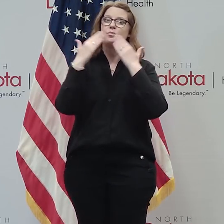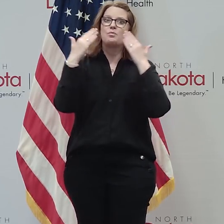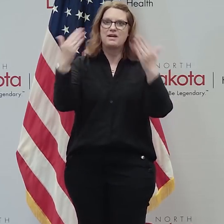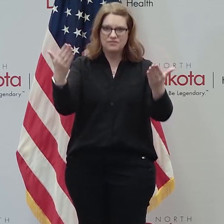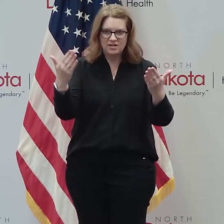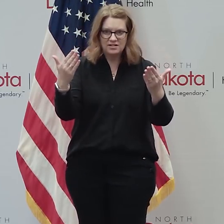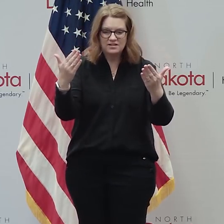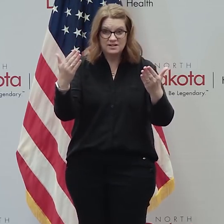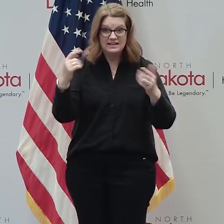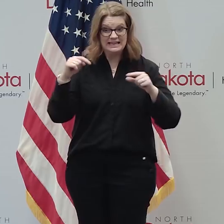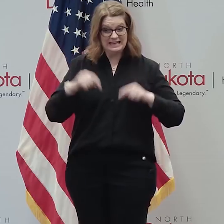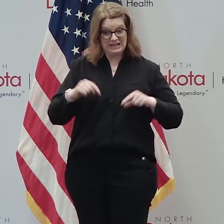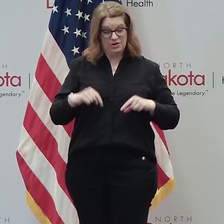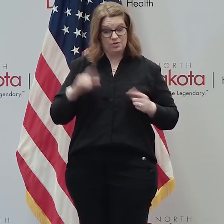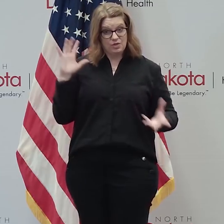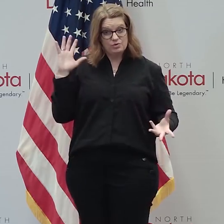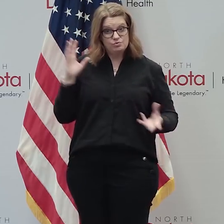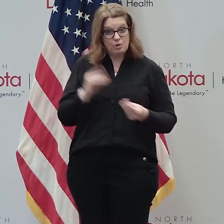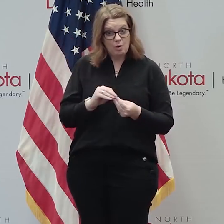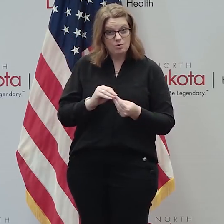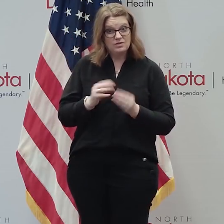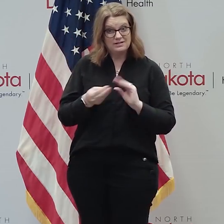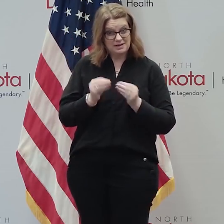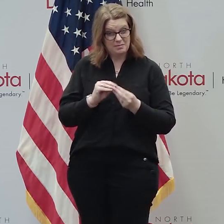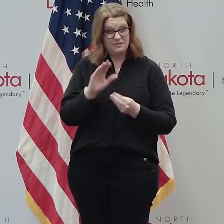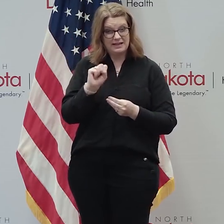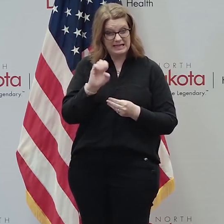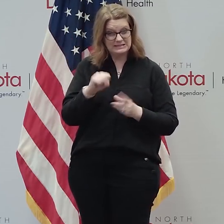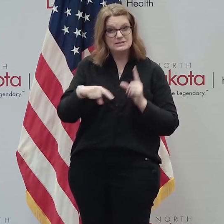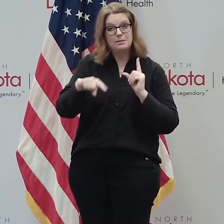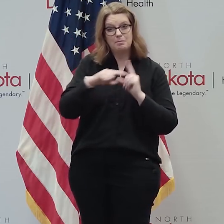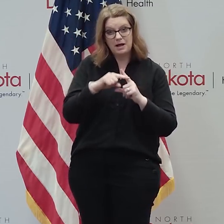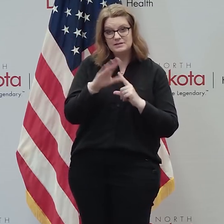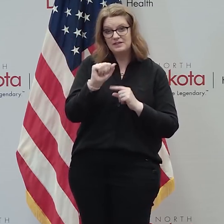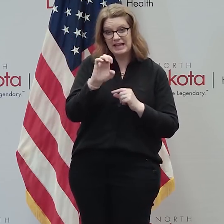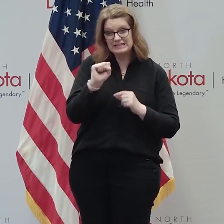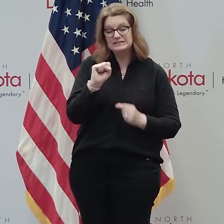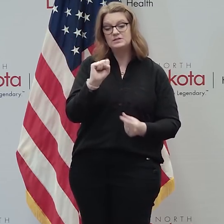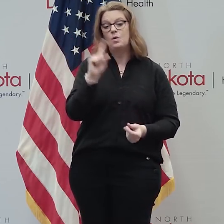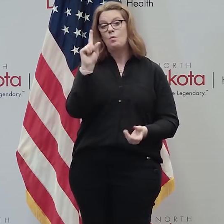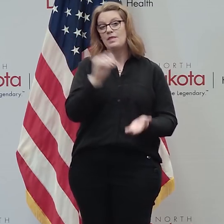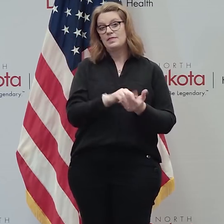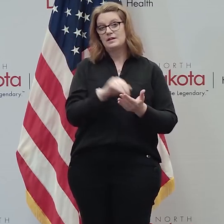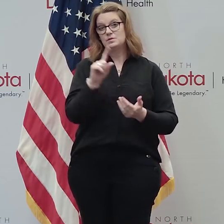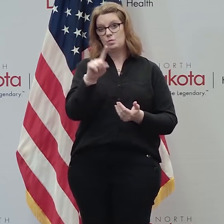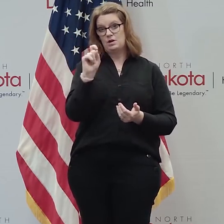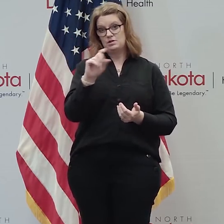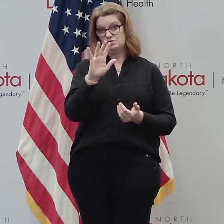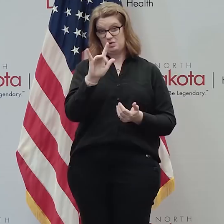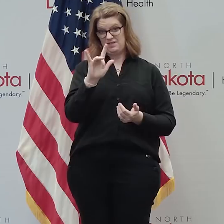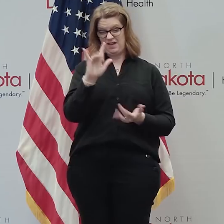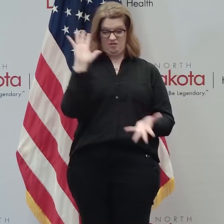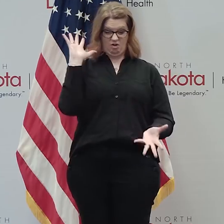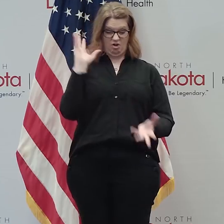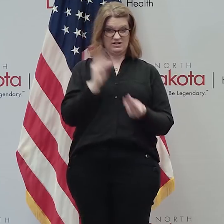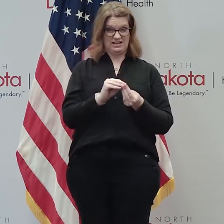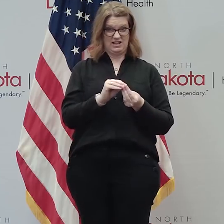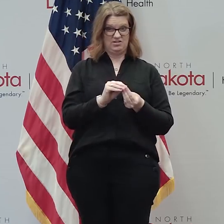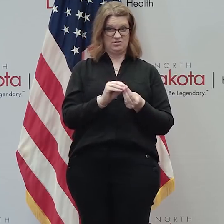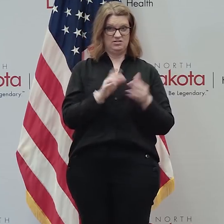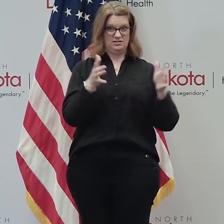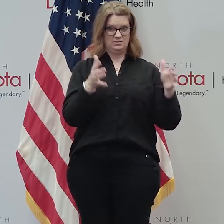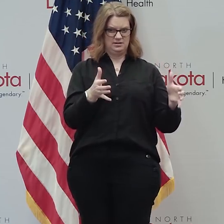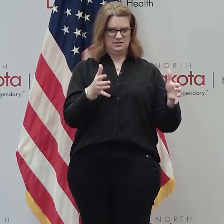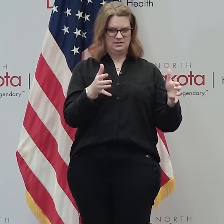of cases that we have reported here in the state, 1,425 cumulative cases, there